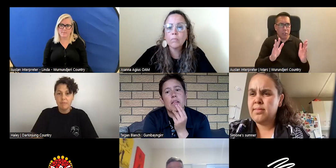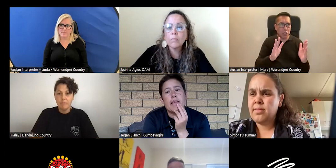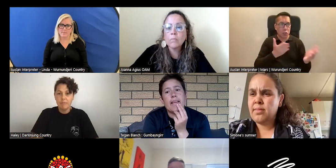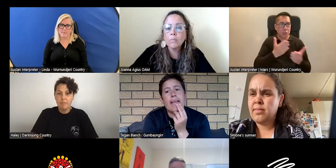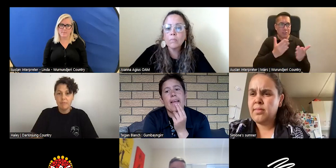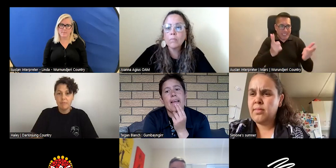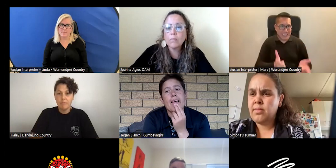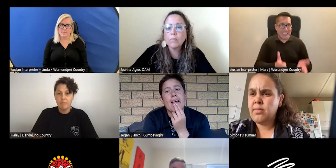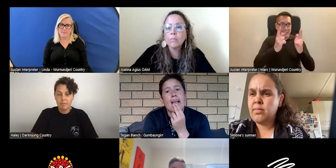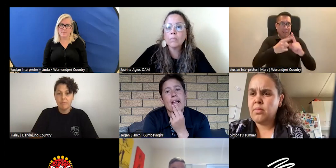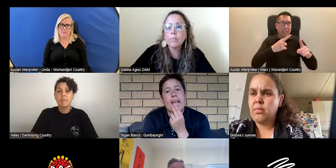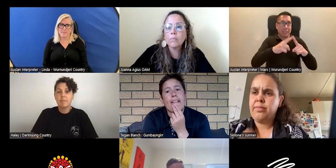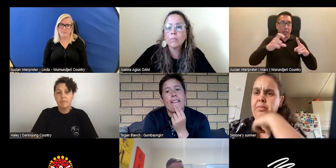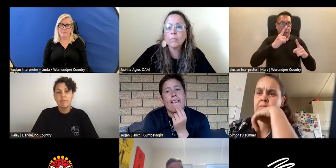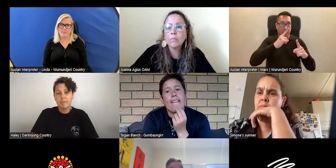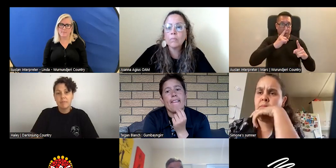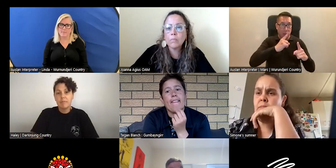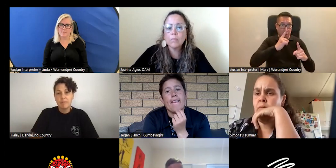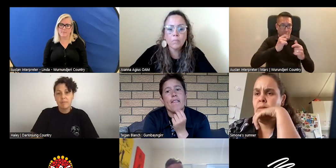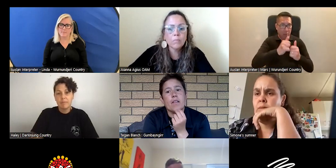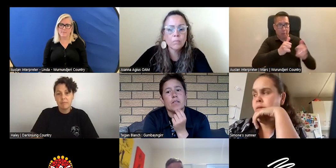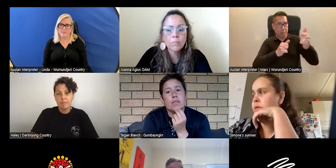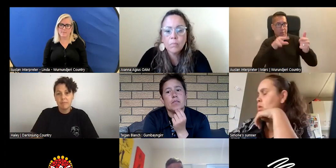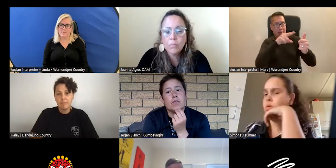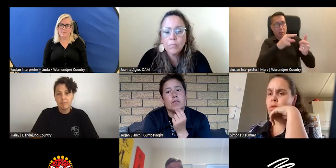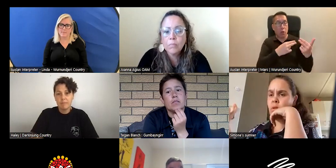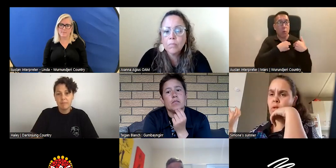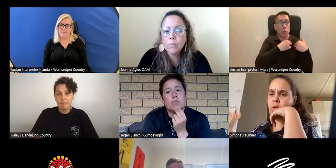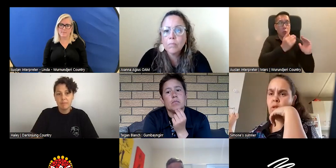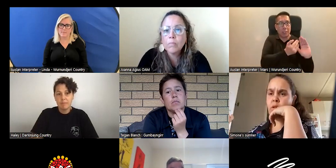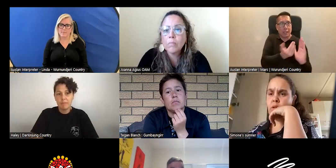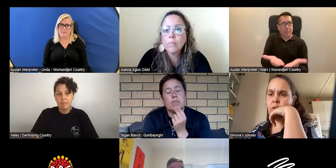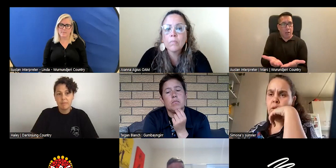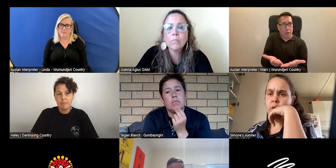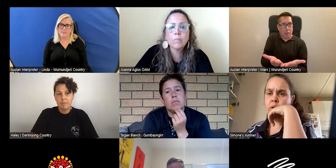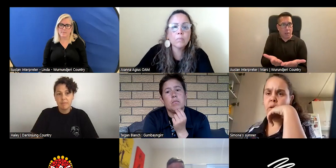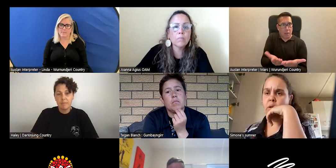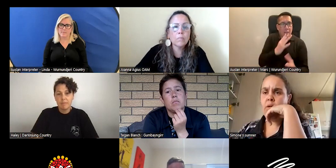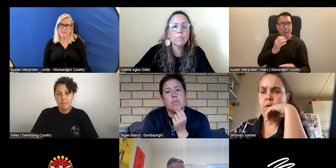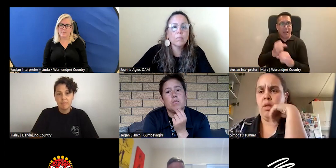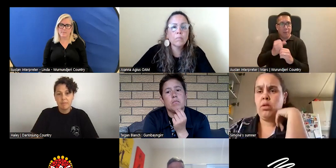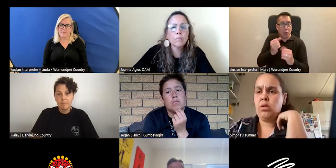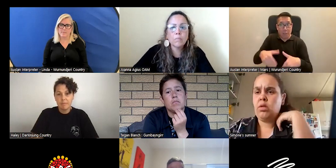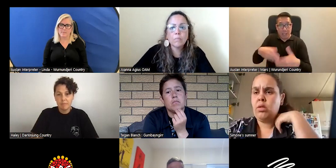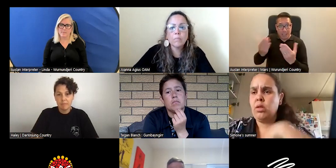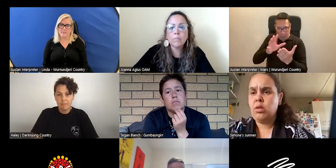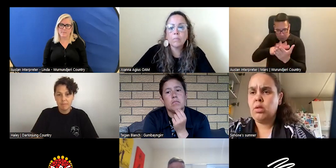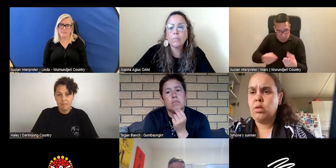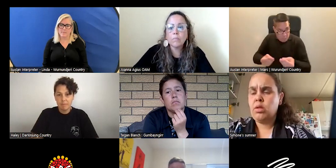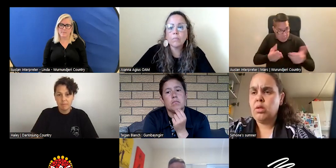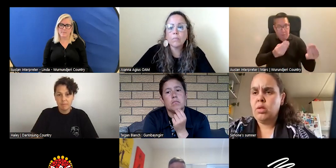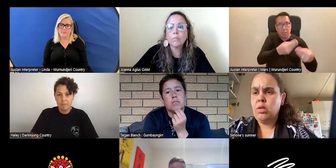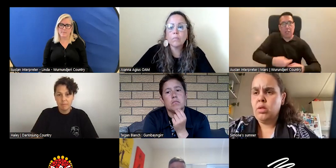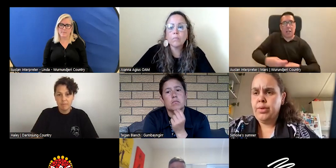executives, because that's who has the responsibility to deliver the outcomes of the government of the day. They have a portfolio